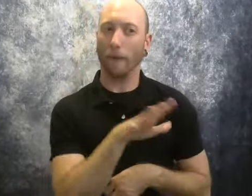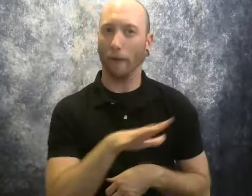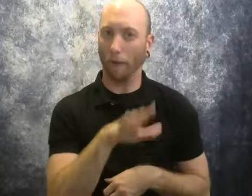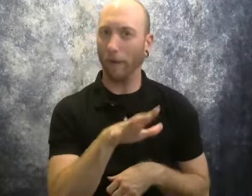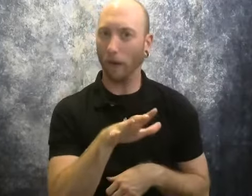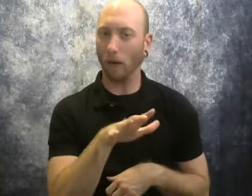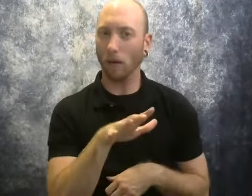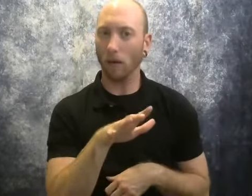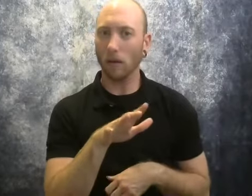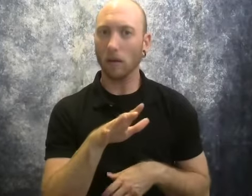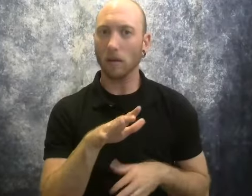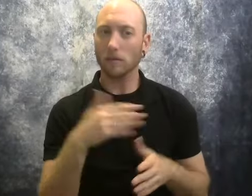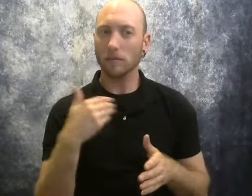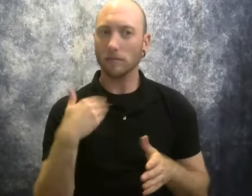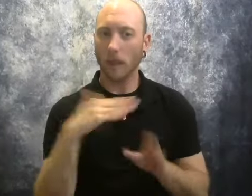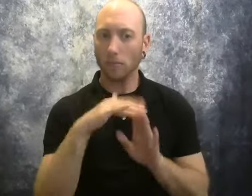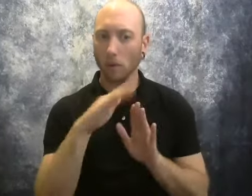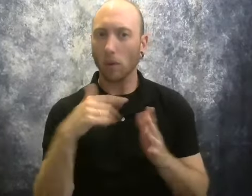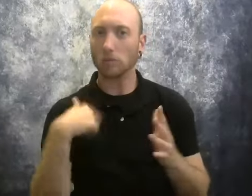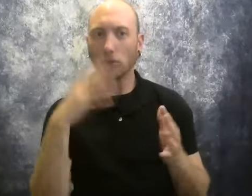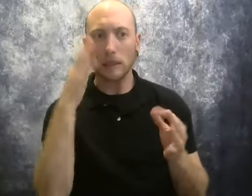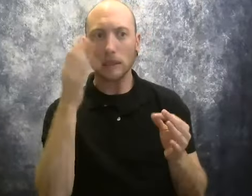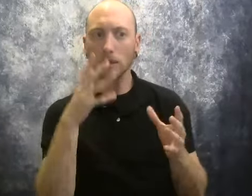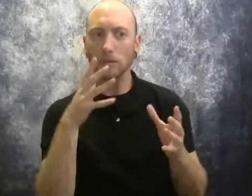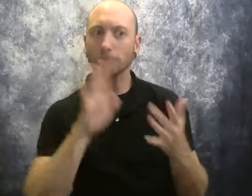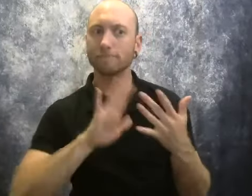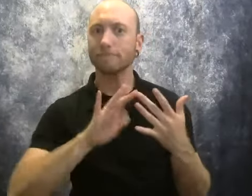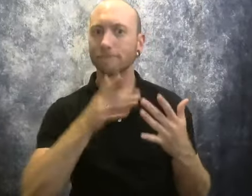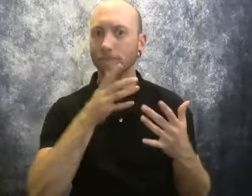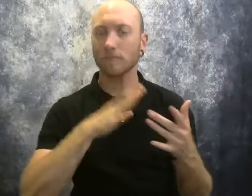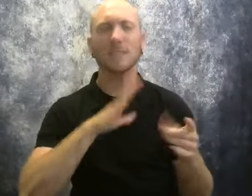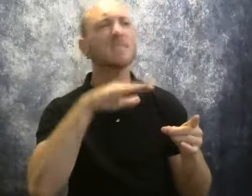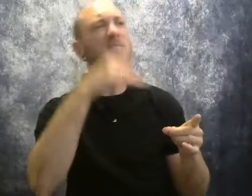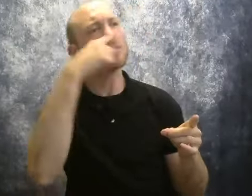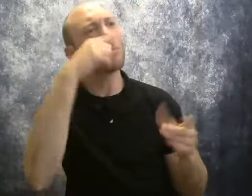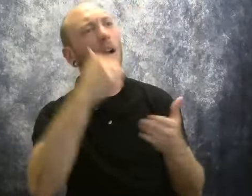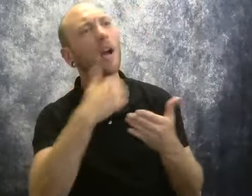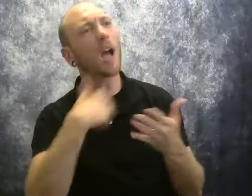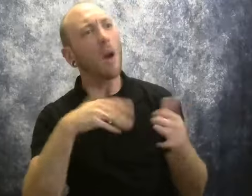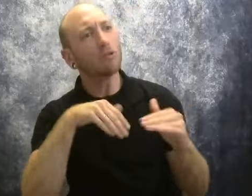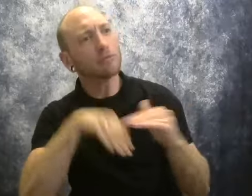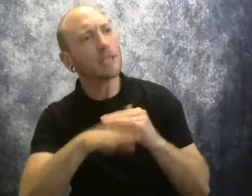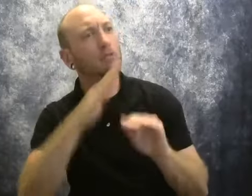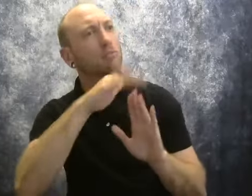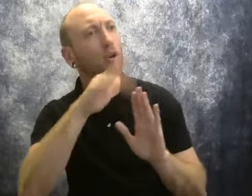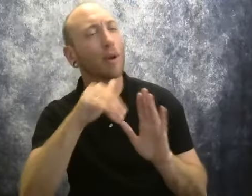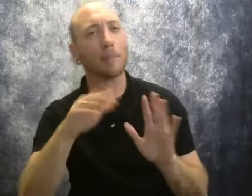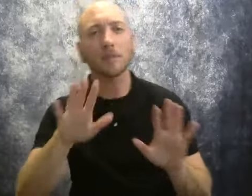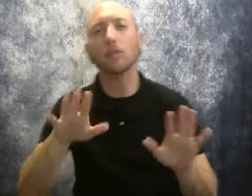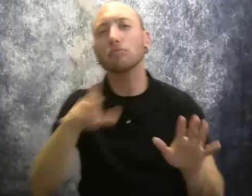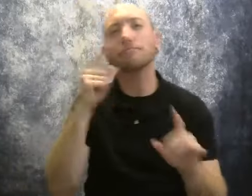the Canterbury region, and they basically worked the 12-step program. And I went along to the local lady who I knew, and I said, "Can you get me in